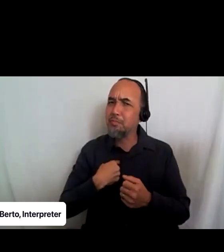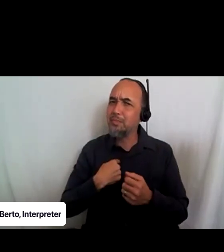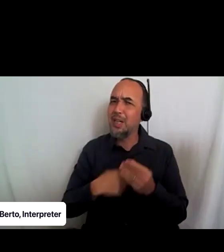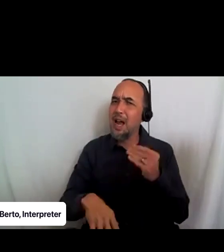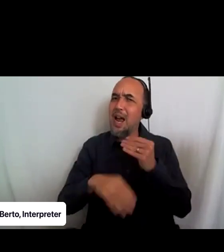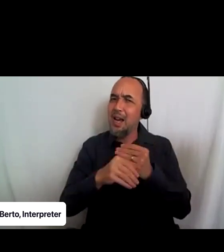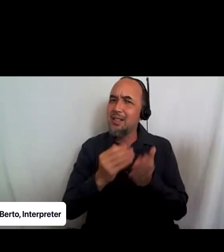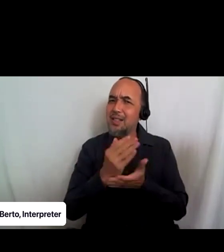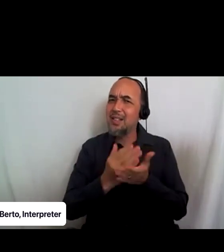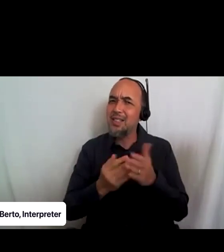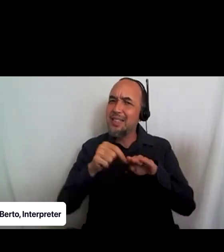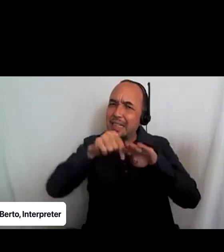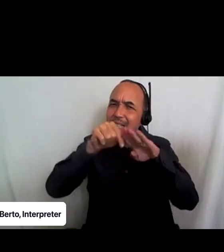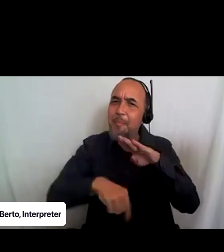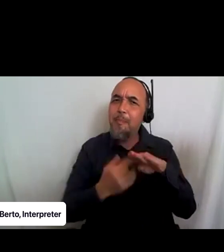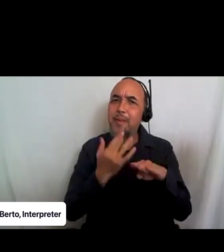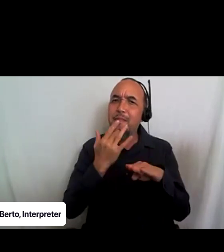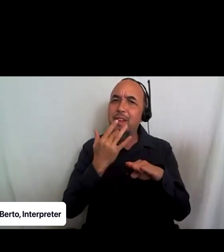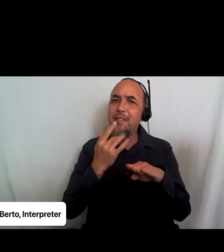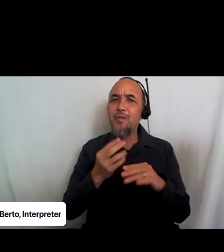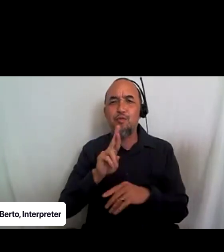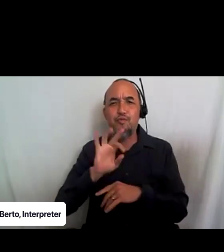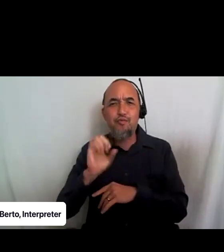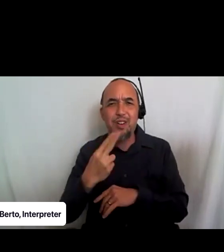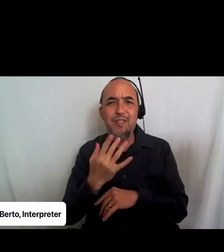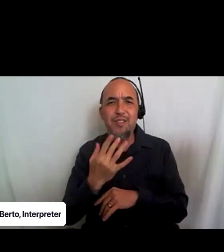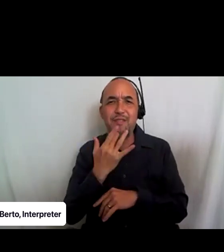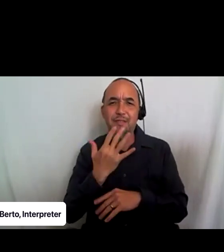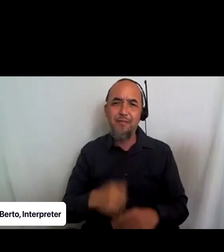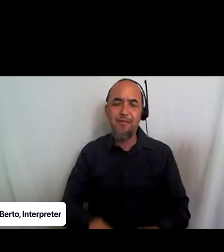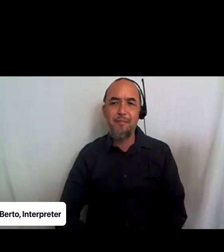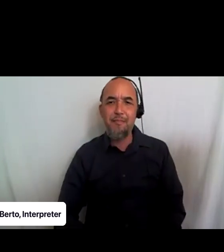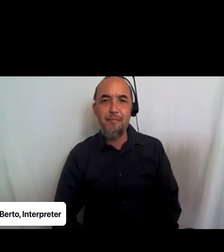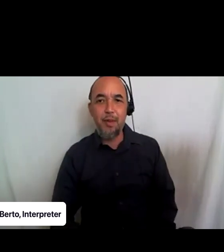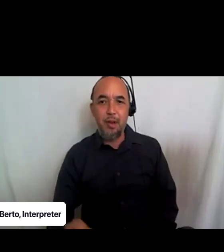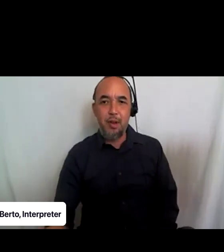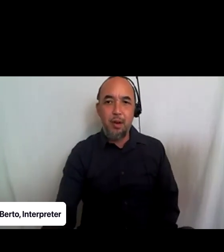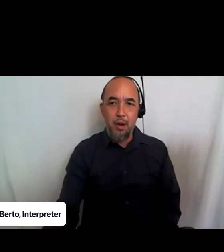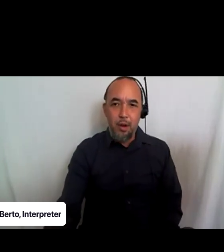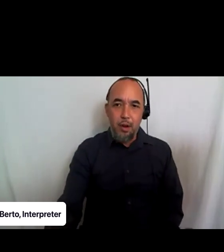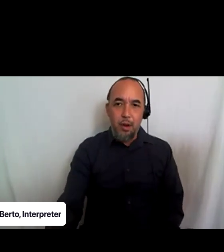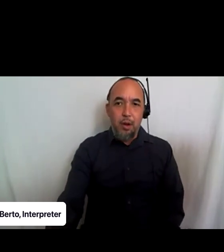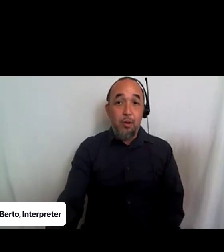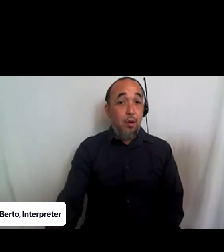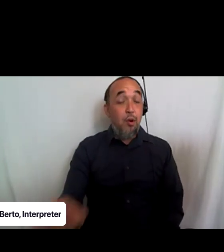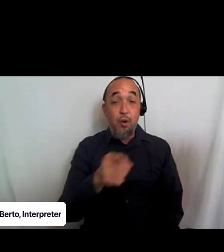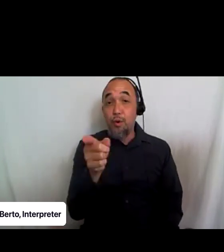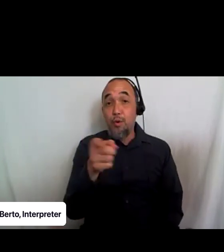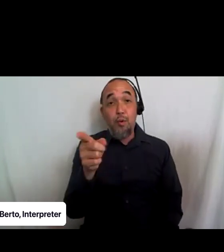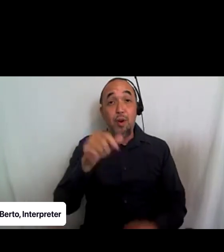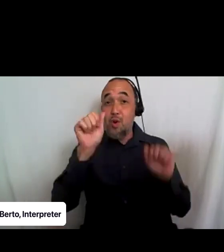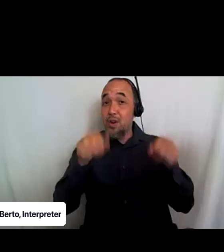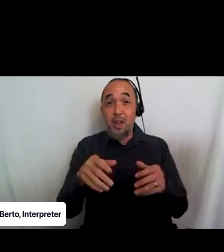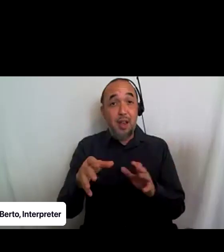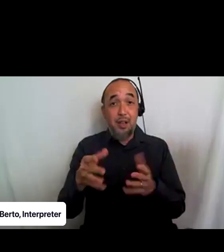that much deeper and richer. So, everyone knows how much salt and pepper they don't like or whatever. I